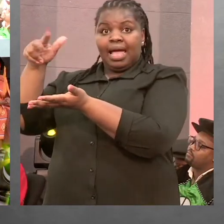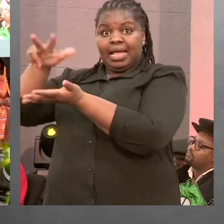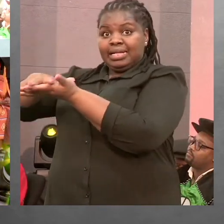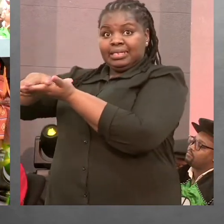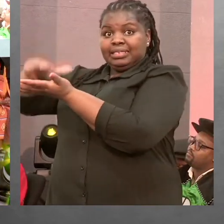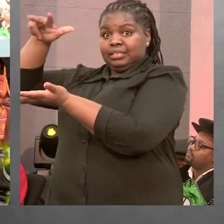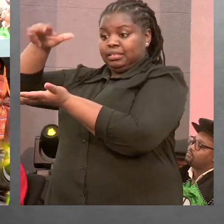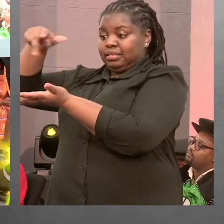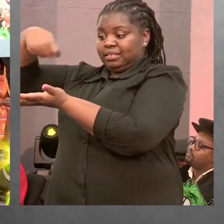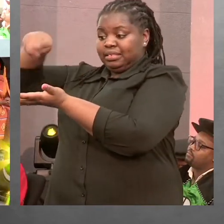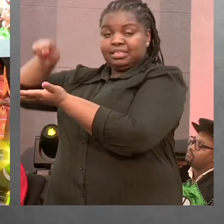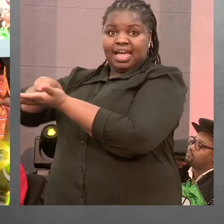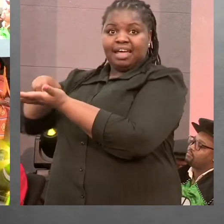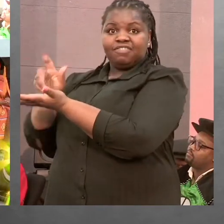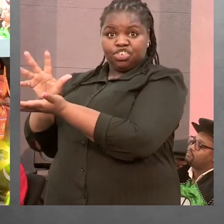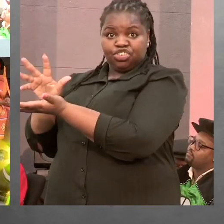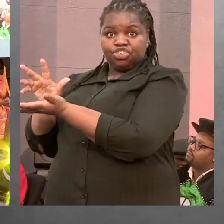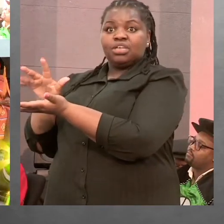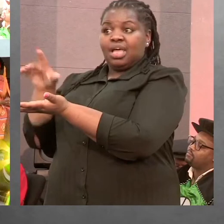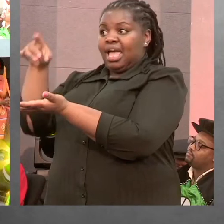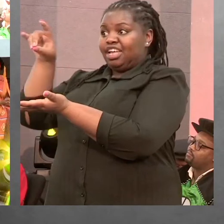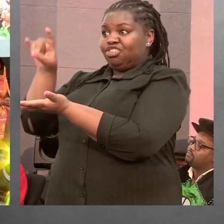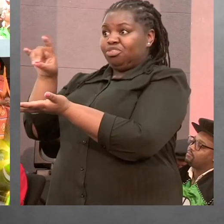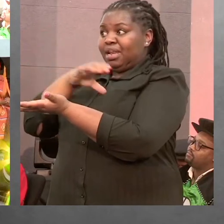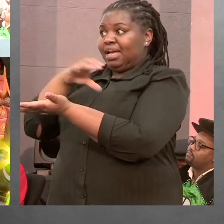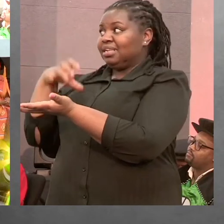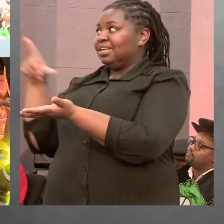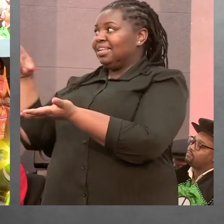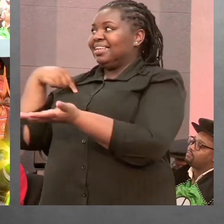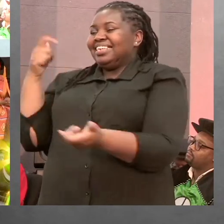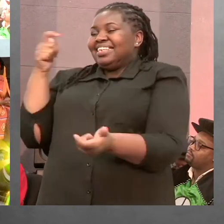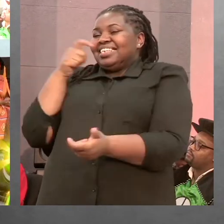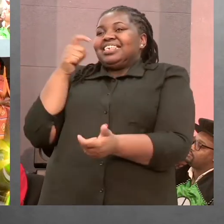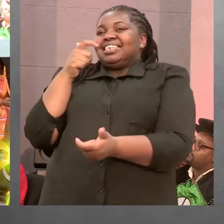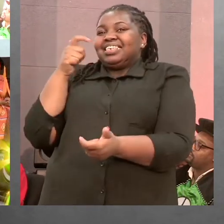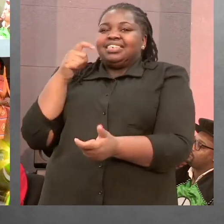proclamation, chairperson of the council, I laughed.